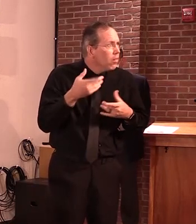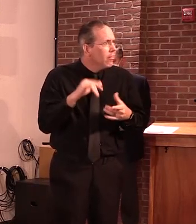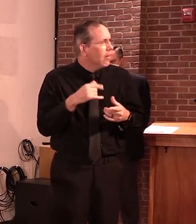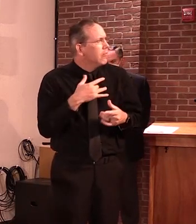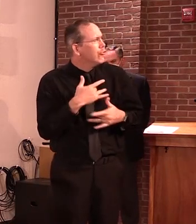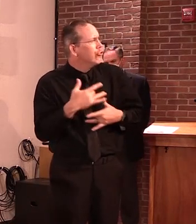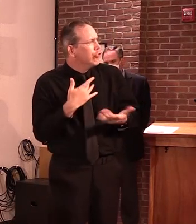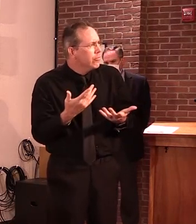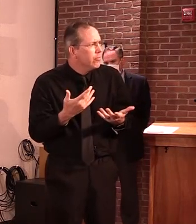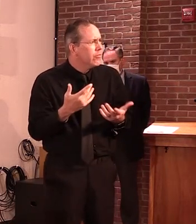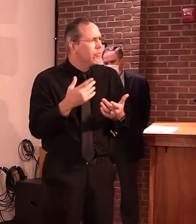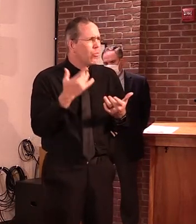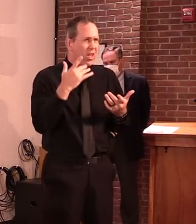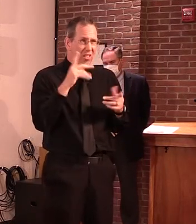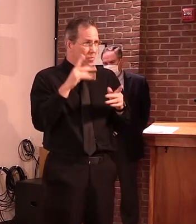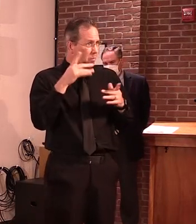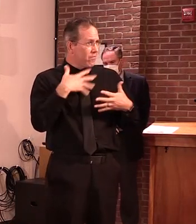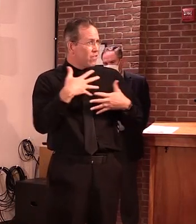back.